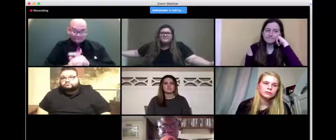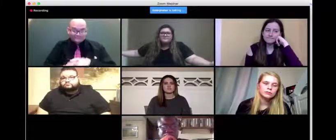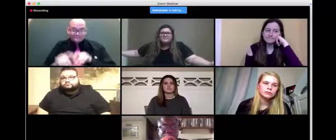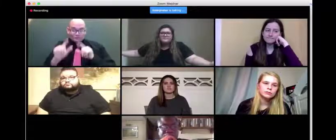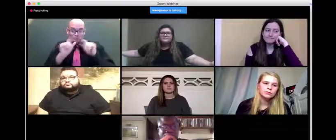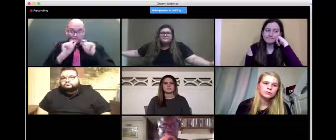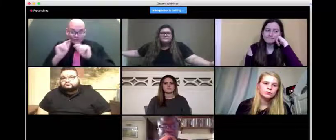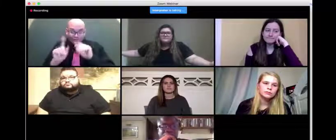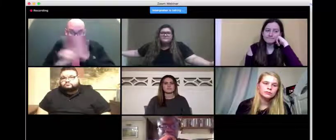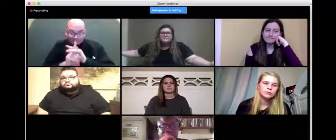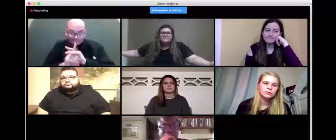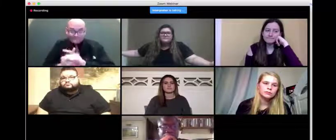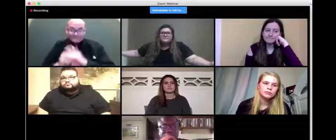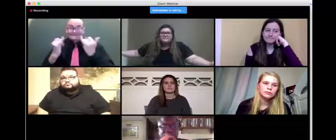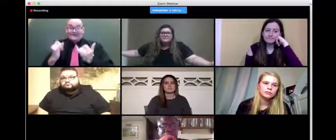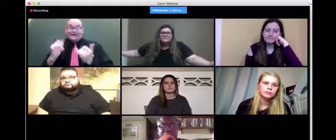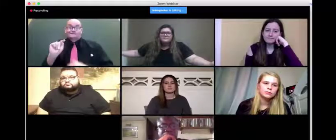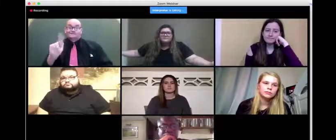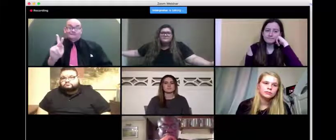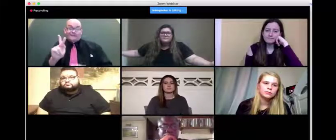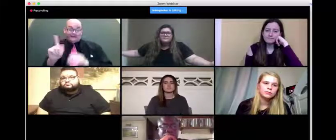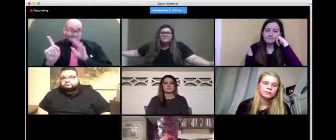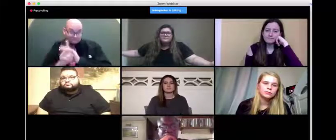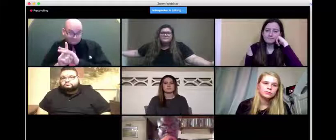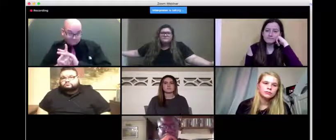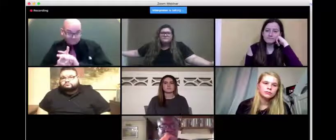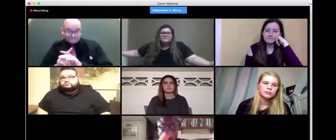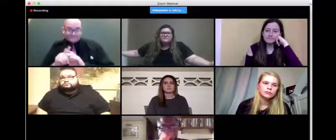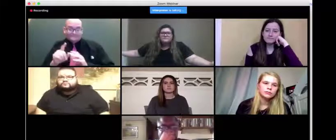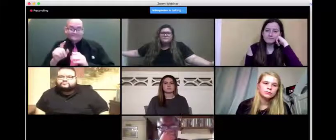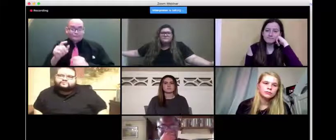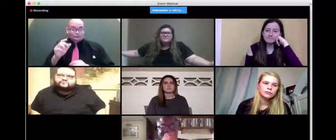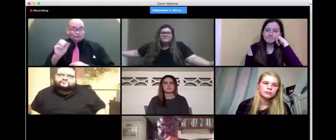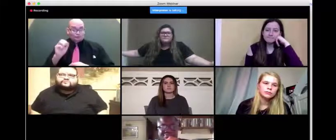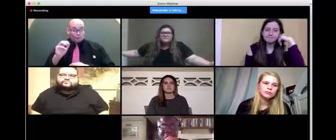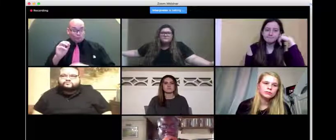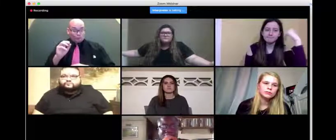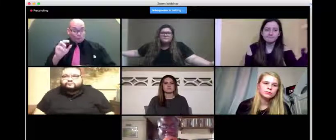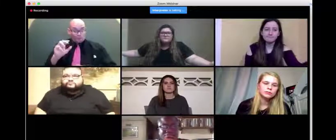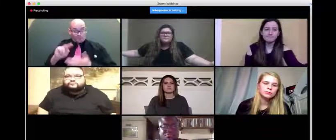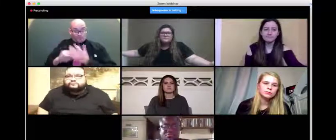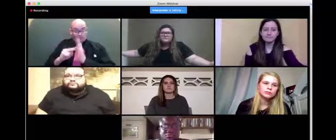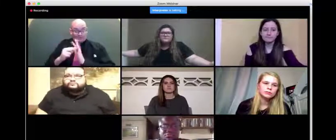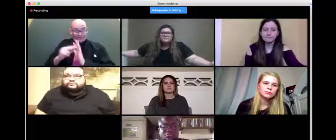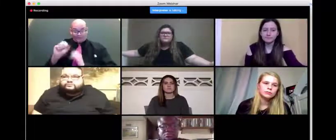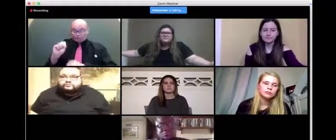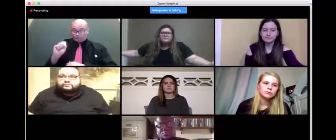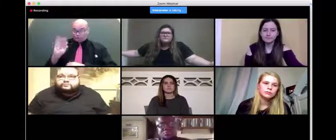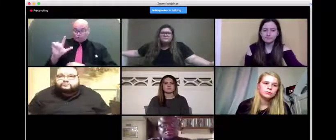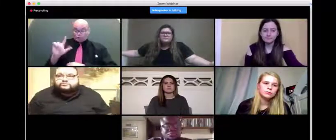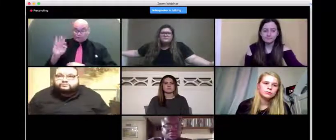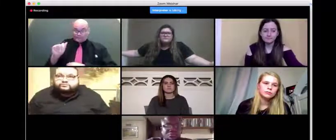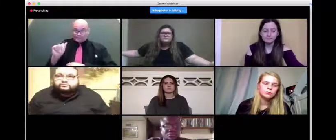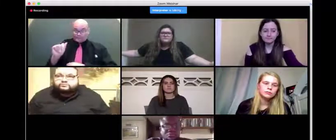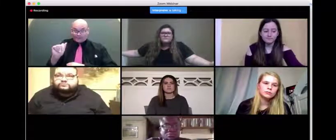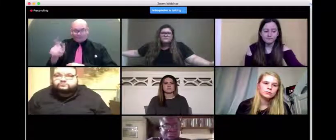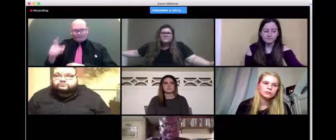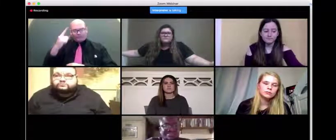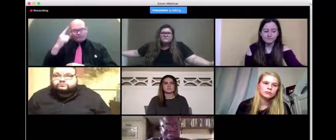the scene? Does that mean that are there positives and negatives about social media impacting the